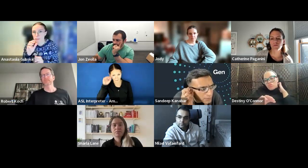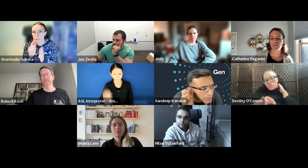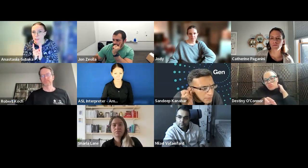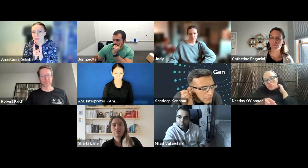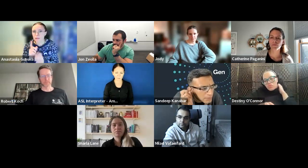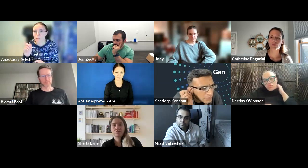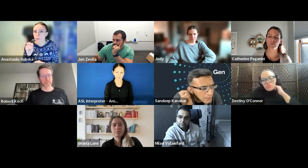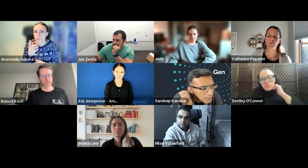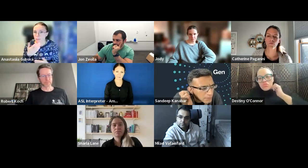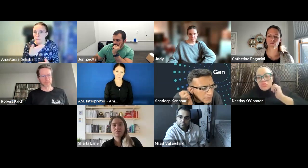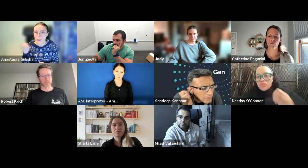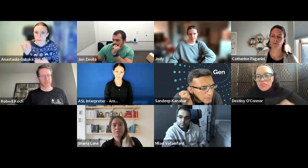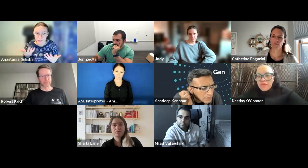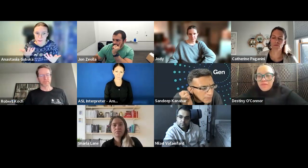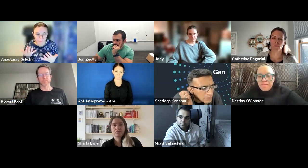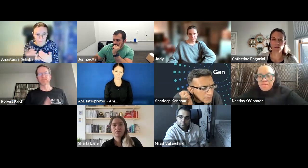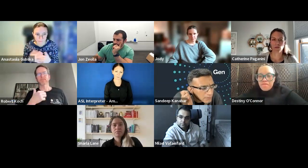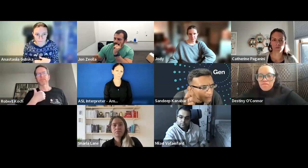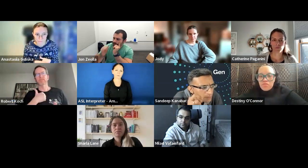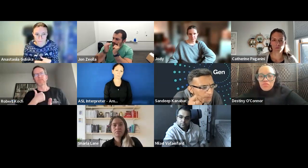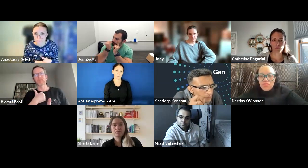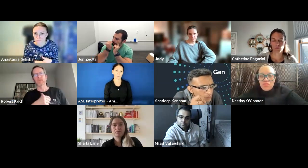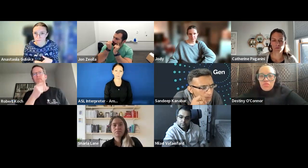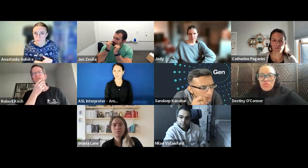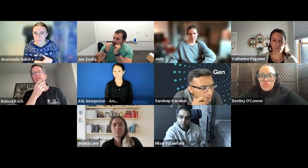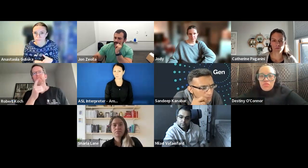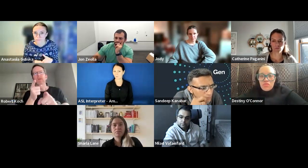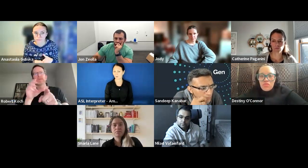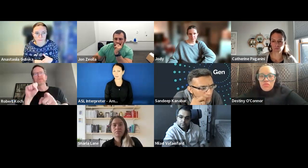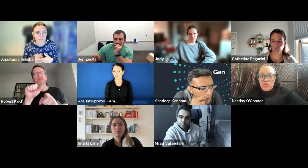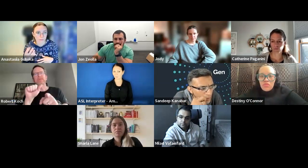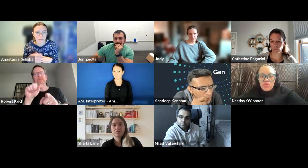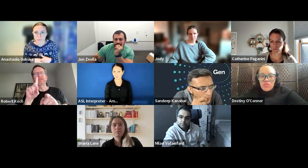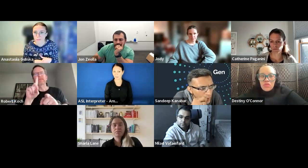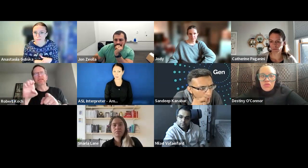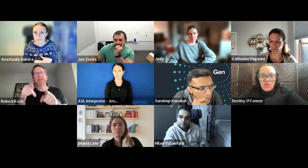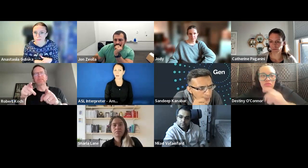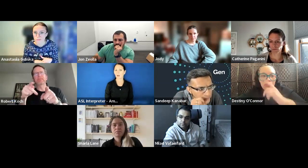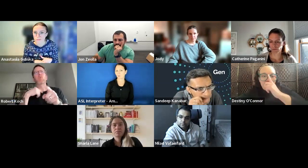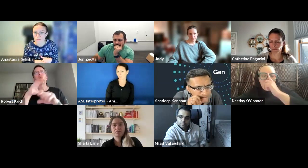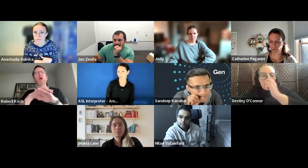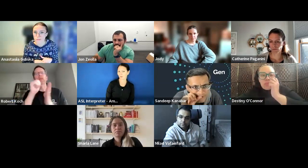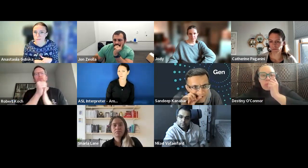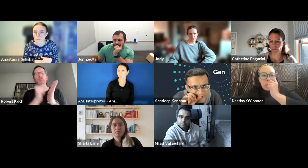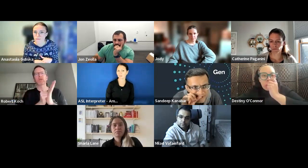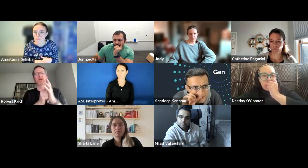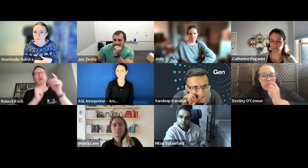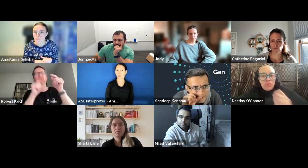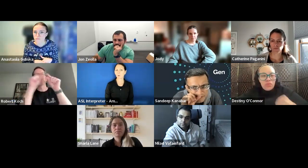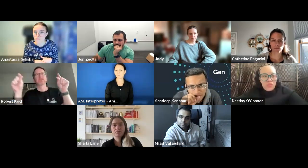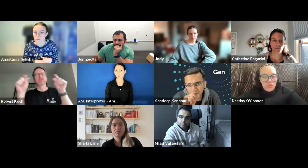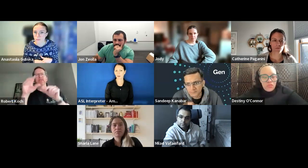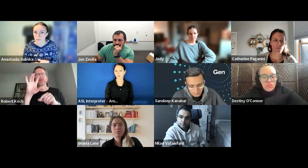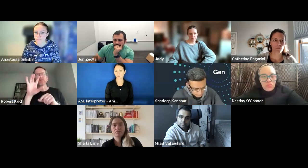and then another 40 minutes and 10 minutes, like what you may think is best as far as how to set that up. Rob here,